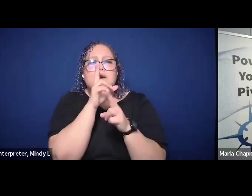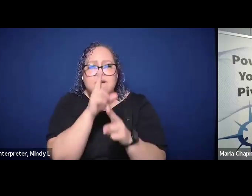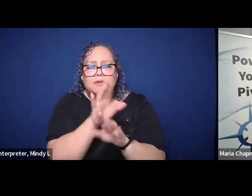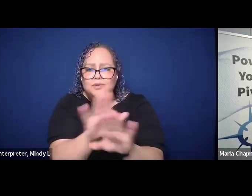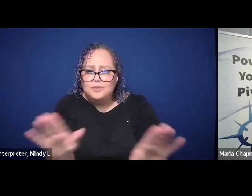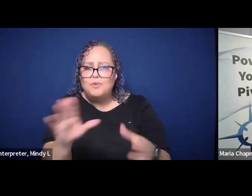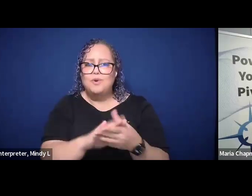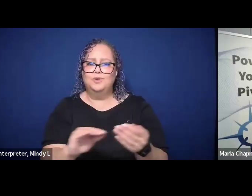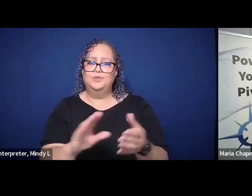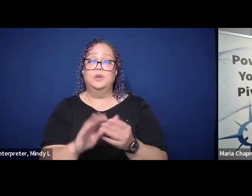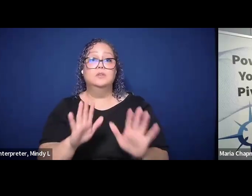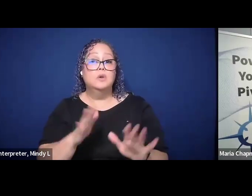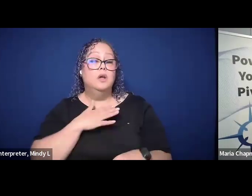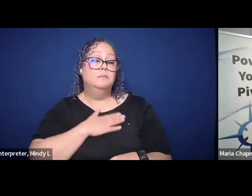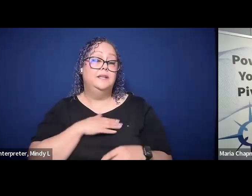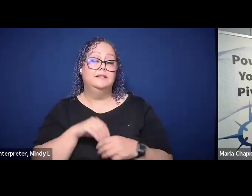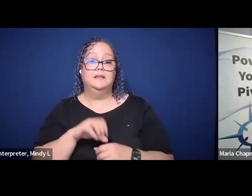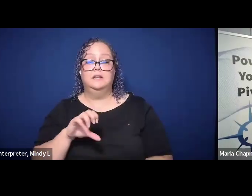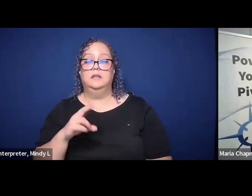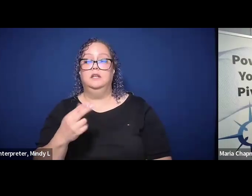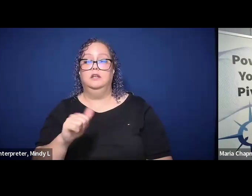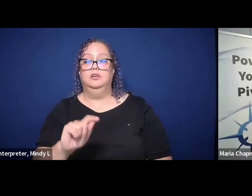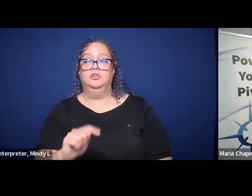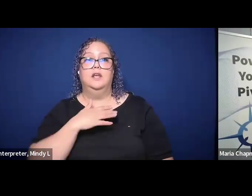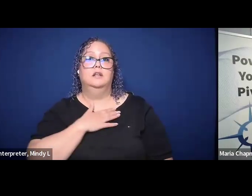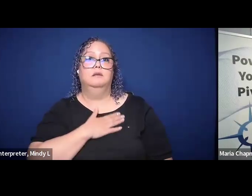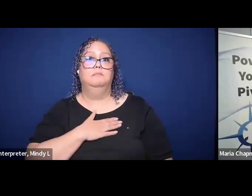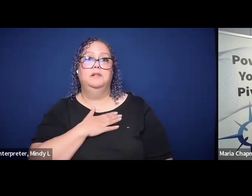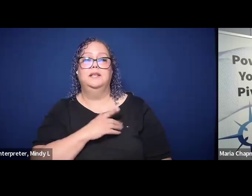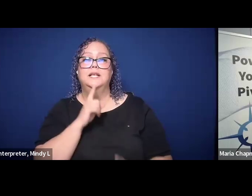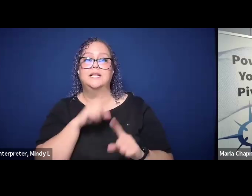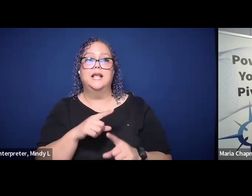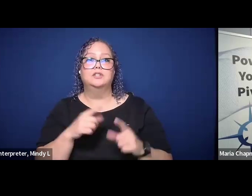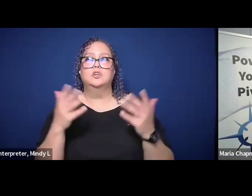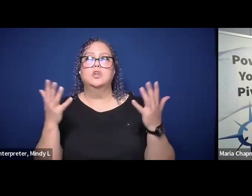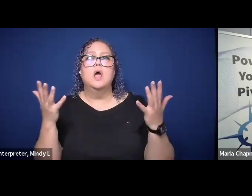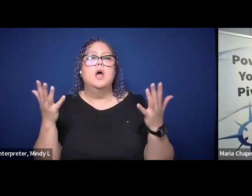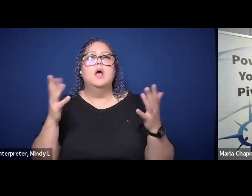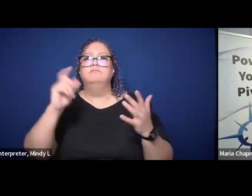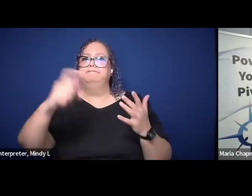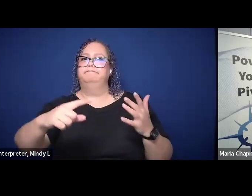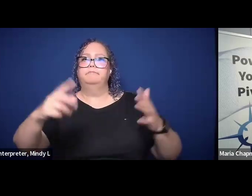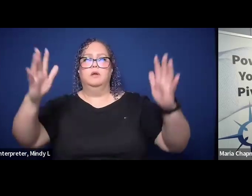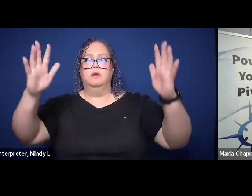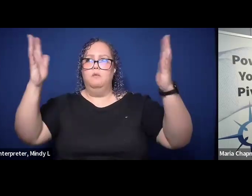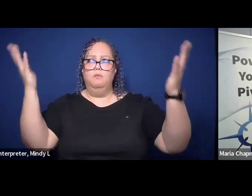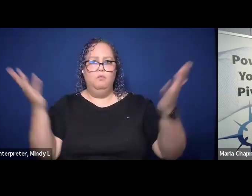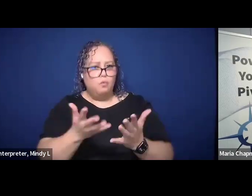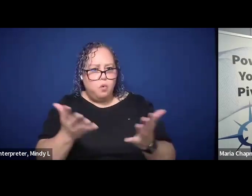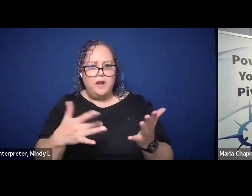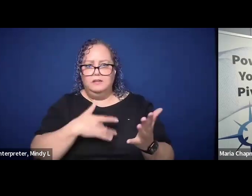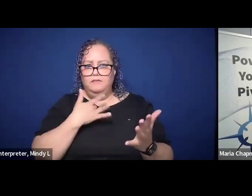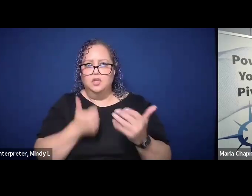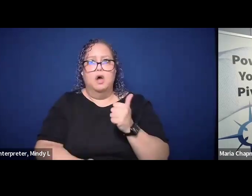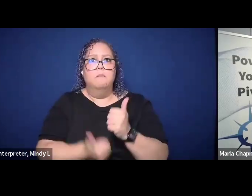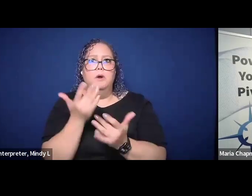just answer in the chat right now, what feels most scarce? I'm curious. Do you find that you